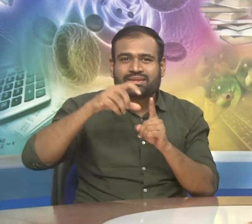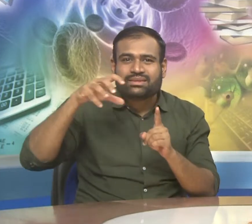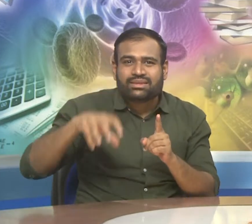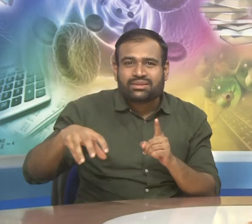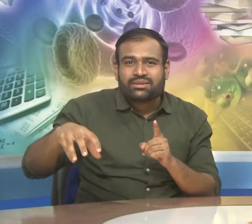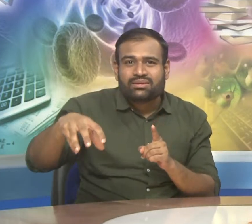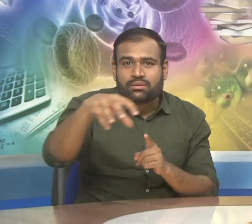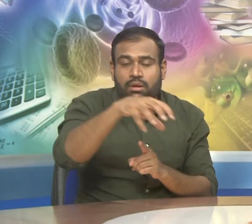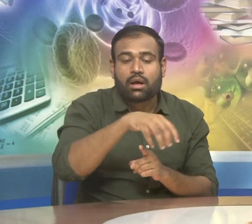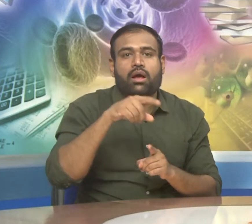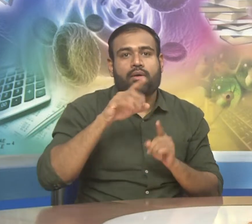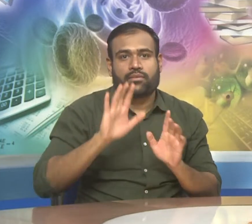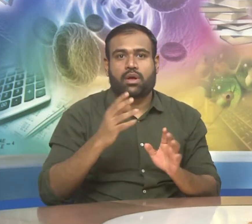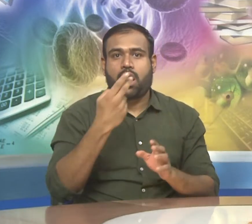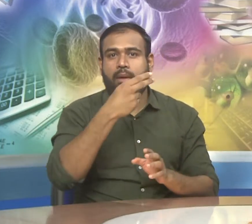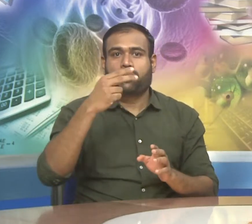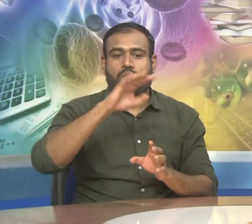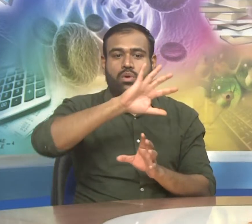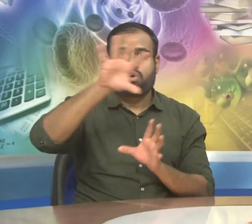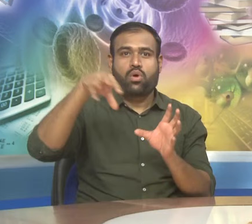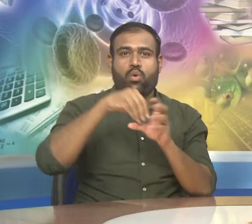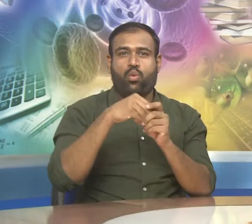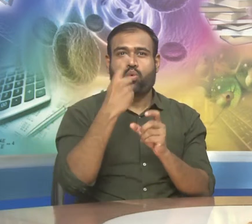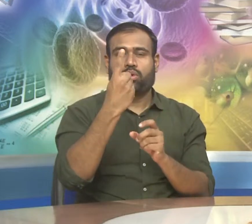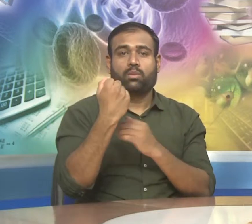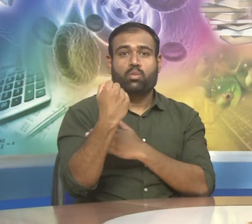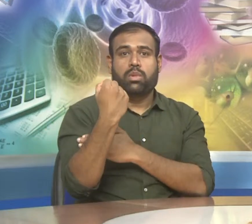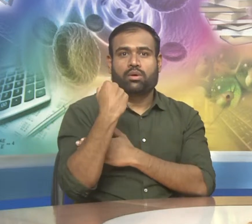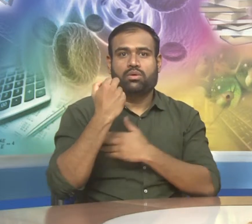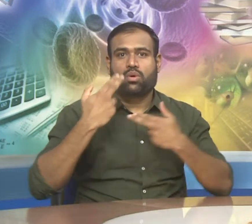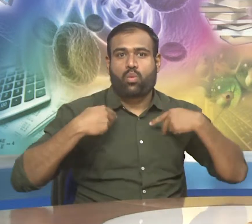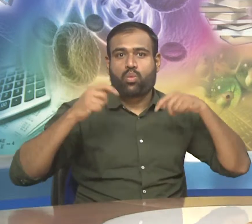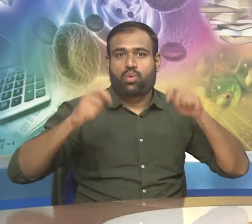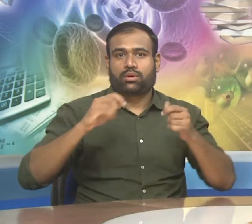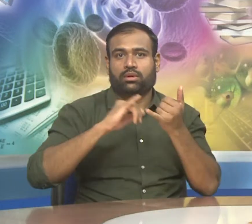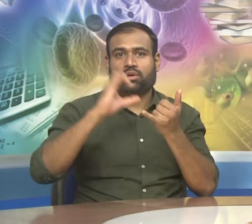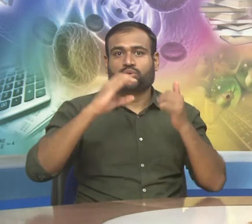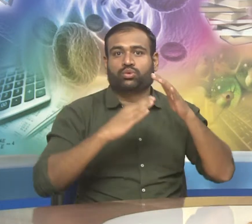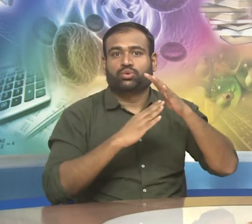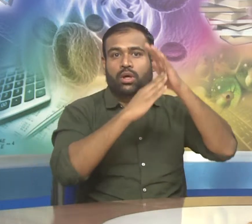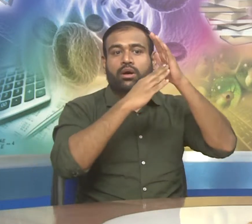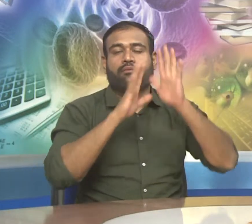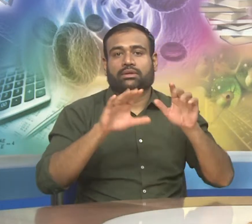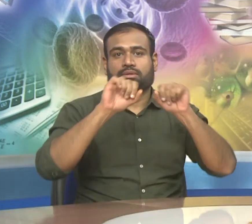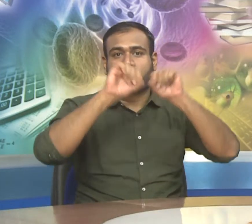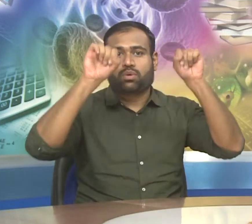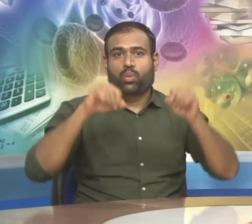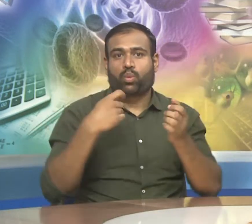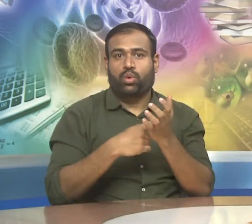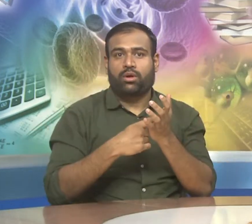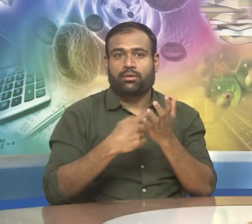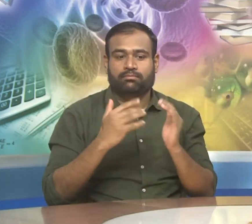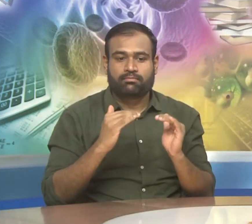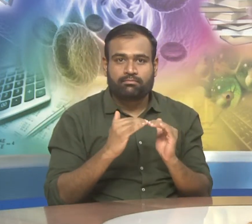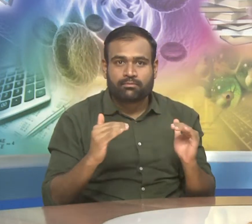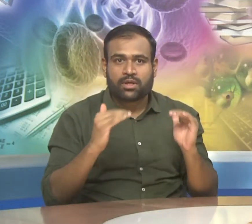The Supreme Court stands as the apex court of the judicial system. Below the Supreme